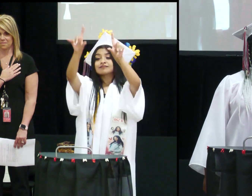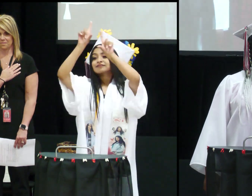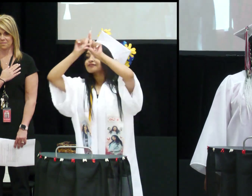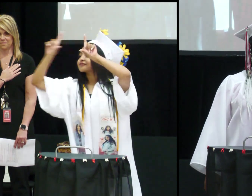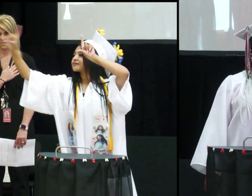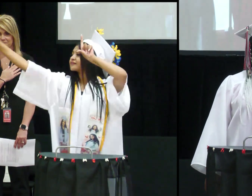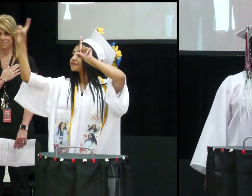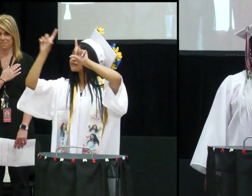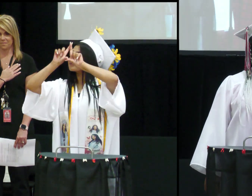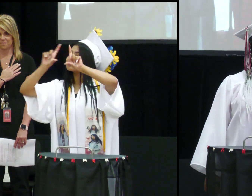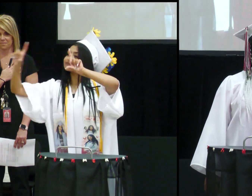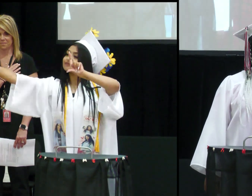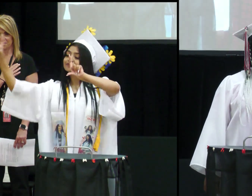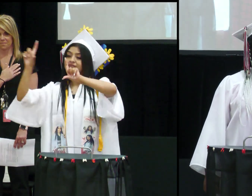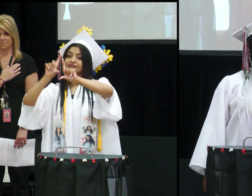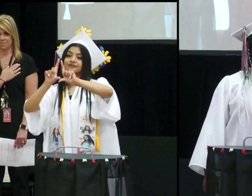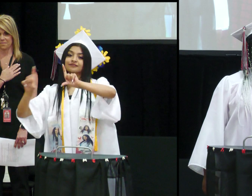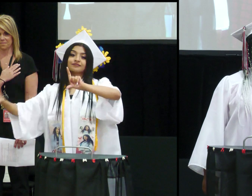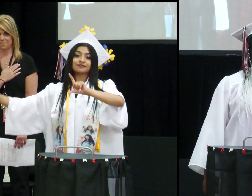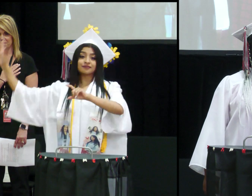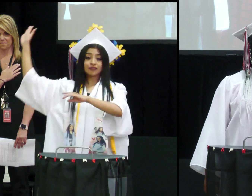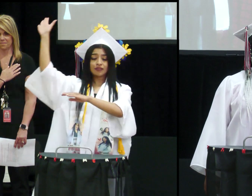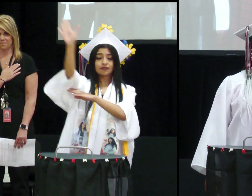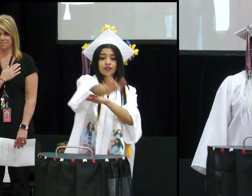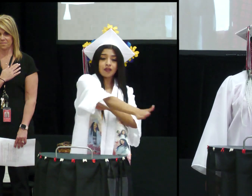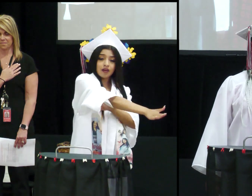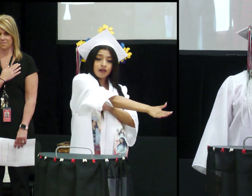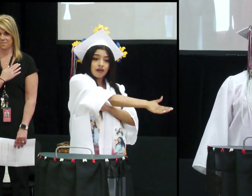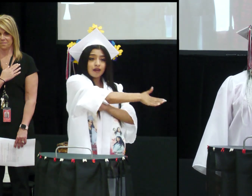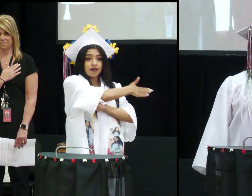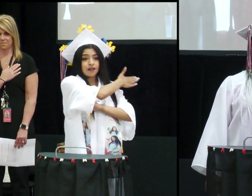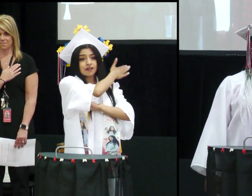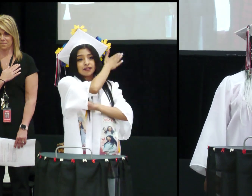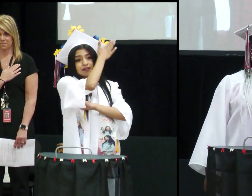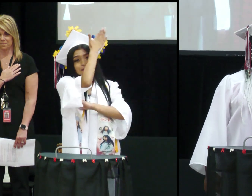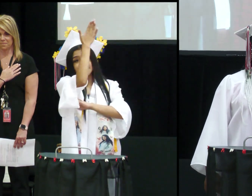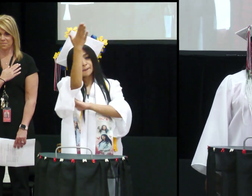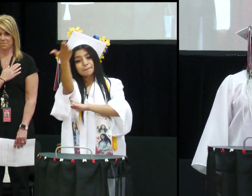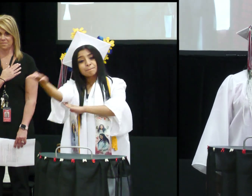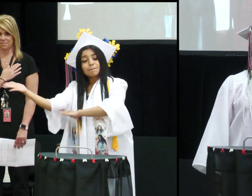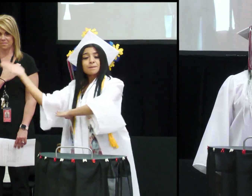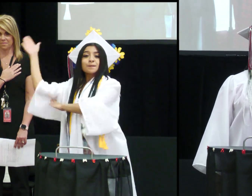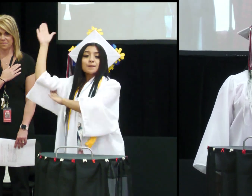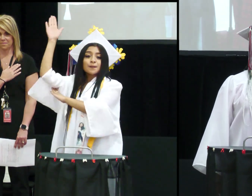Oh, say does that star-spangled